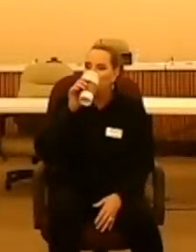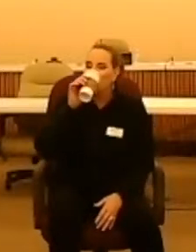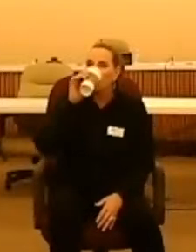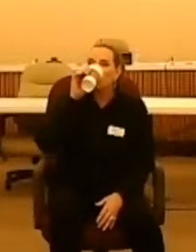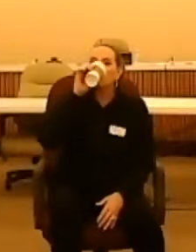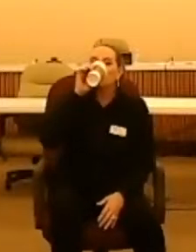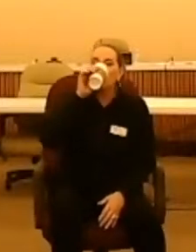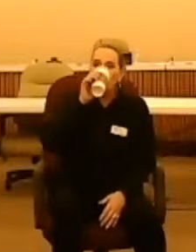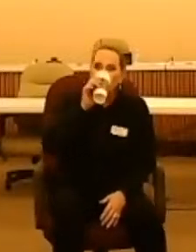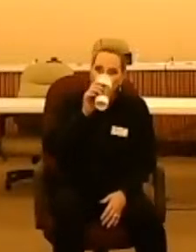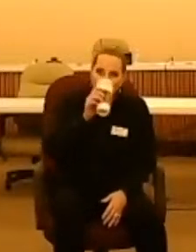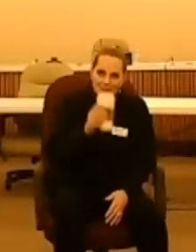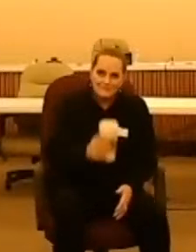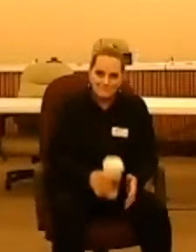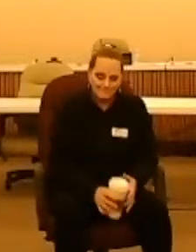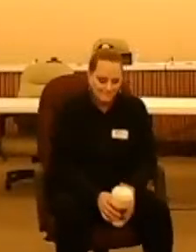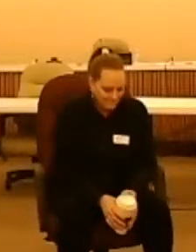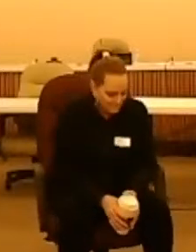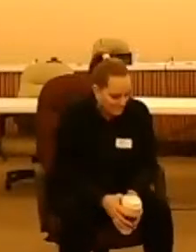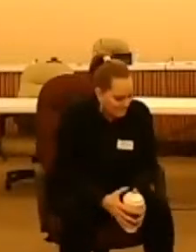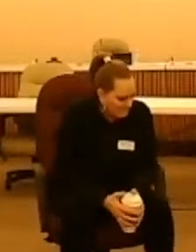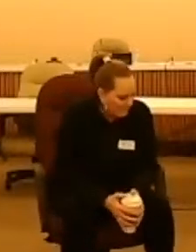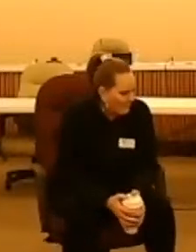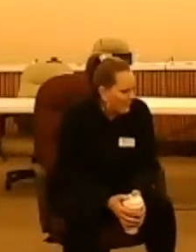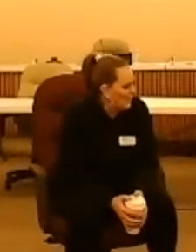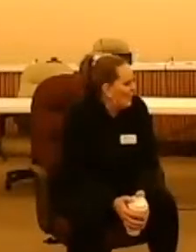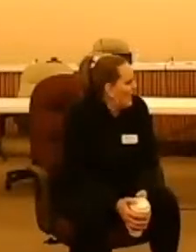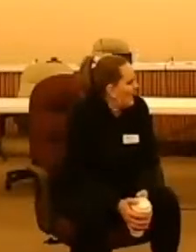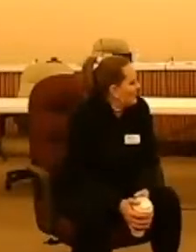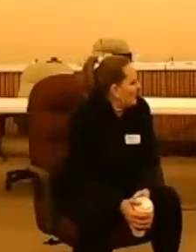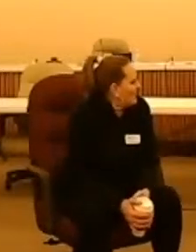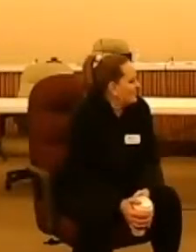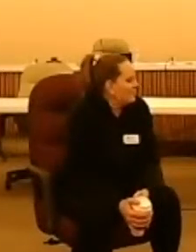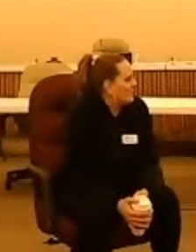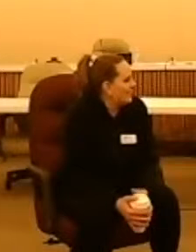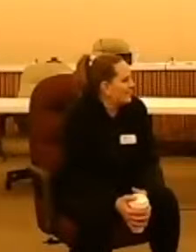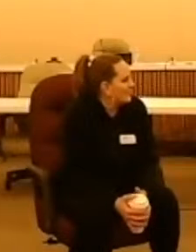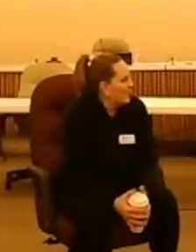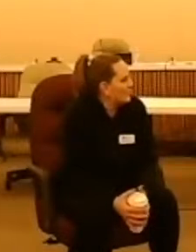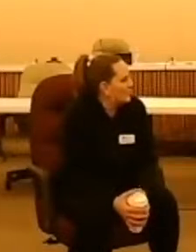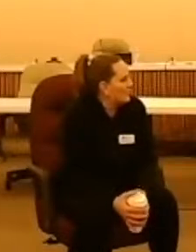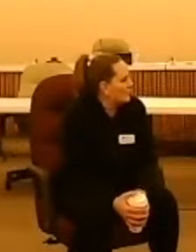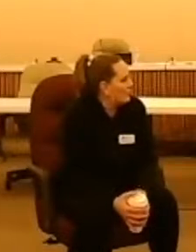doing? Oh my God. It's a long night already, right?